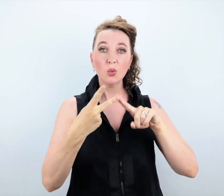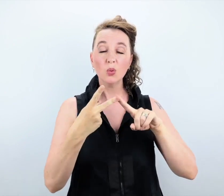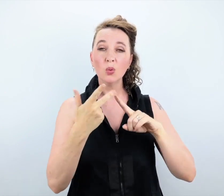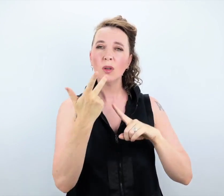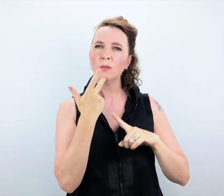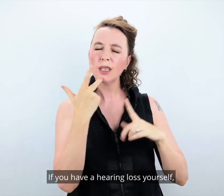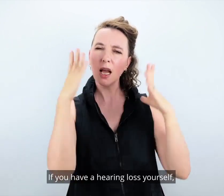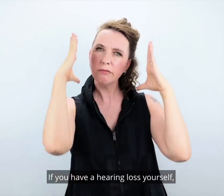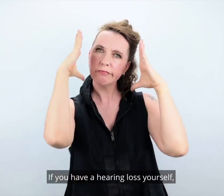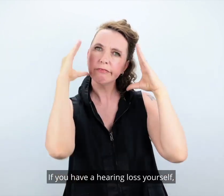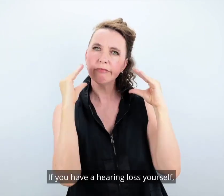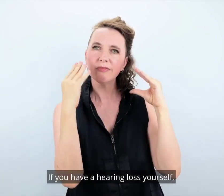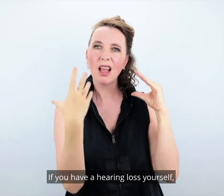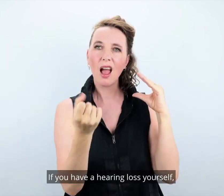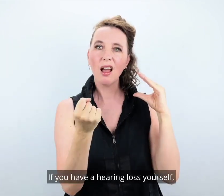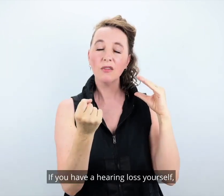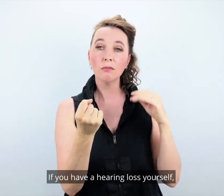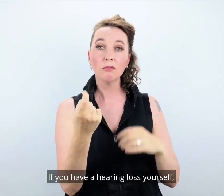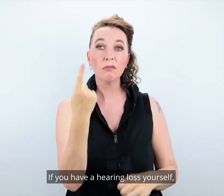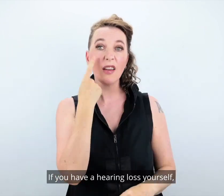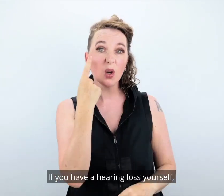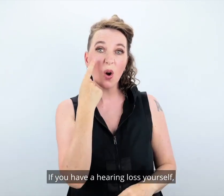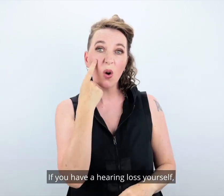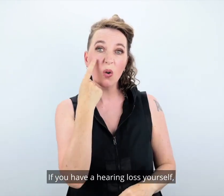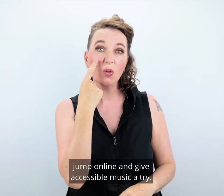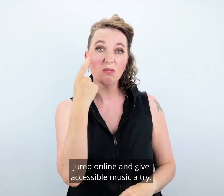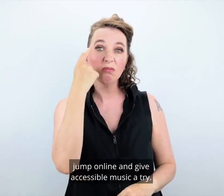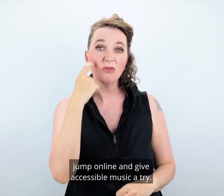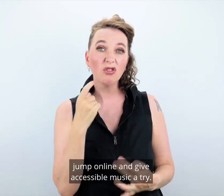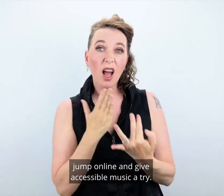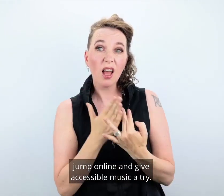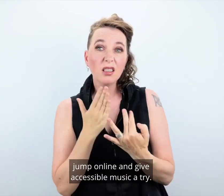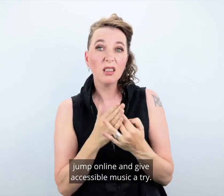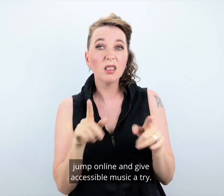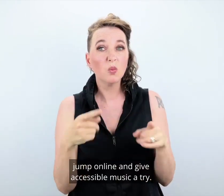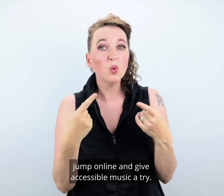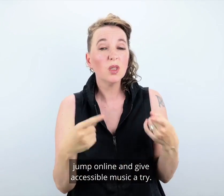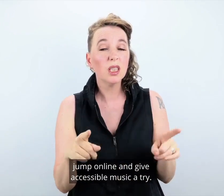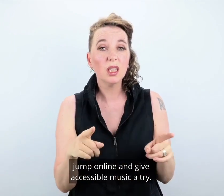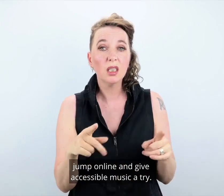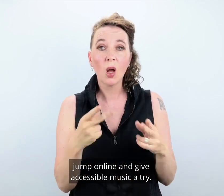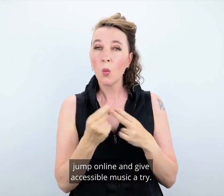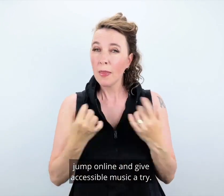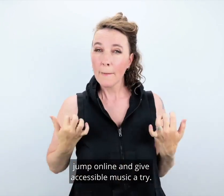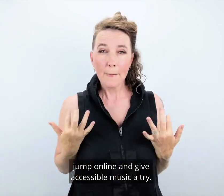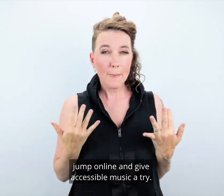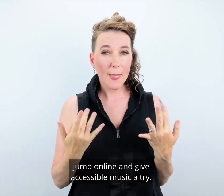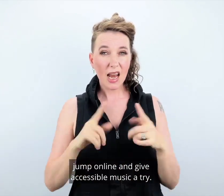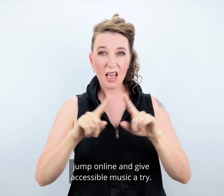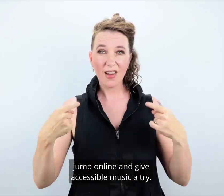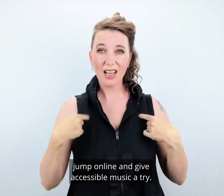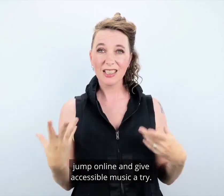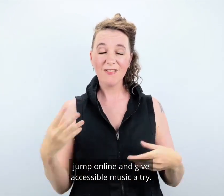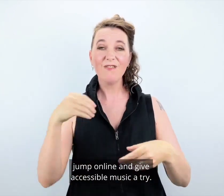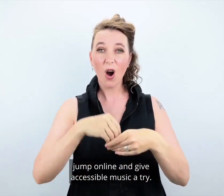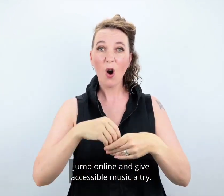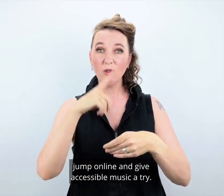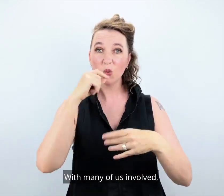If you have a hearing loss yourself jump online and give accessible music a try. With